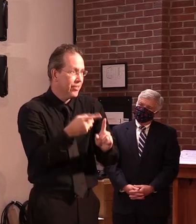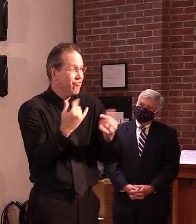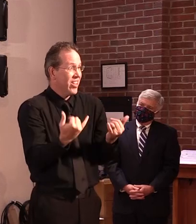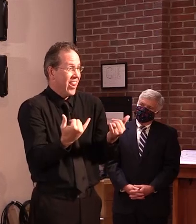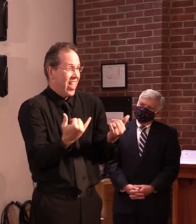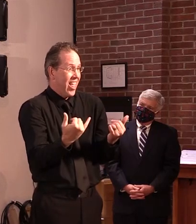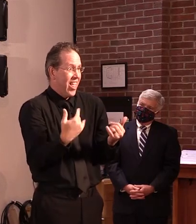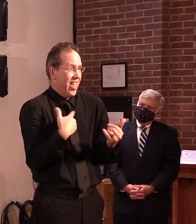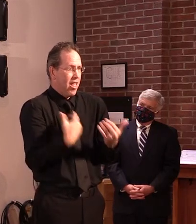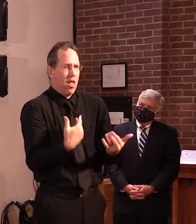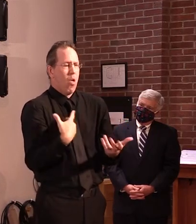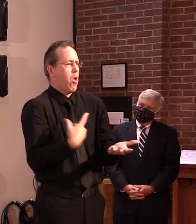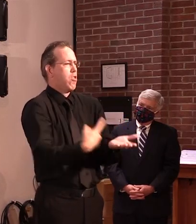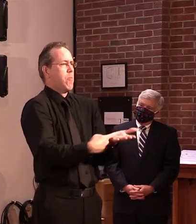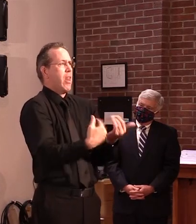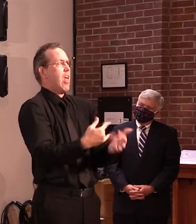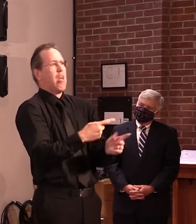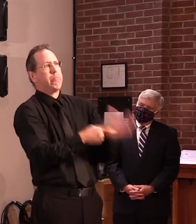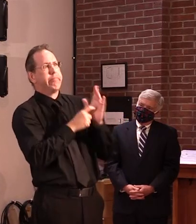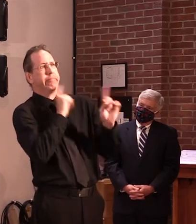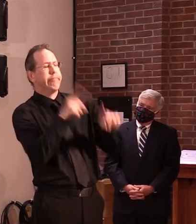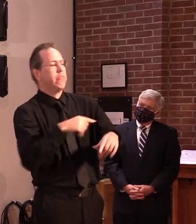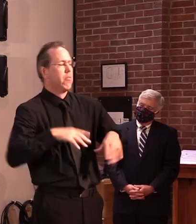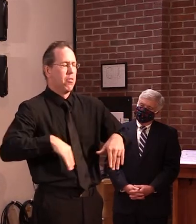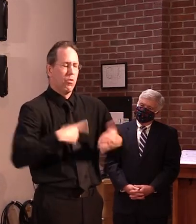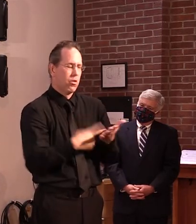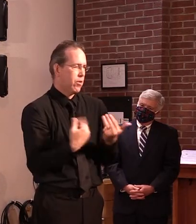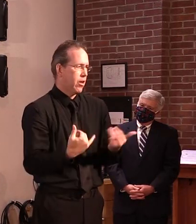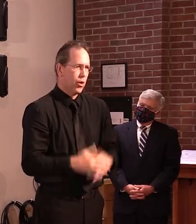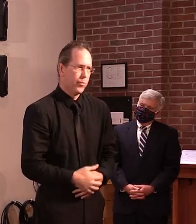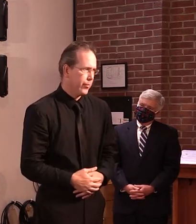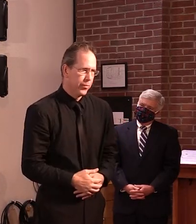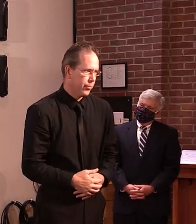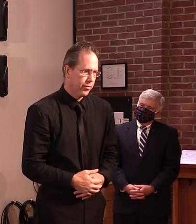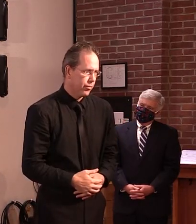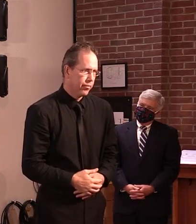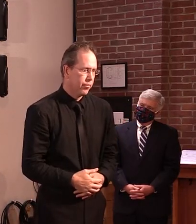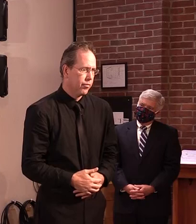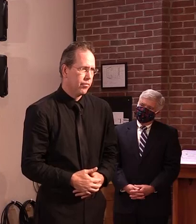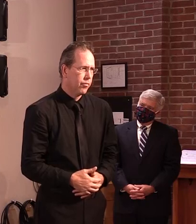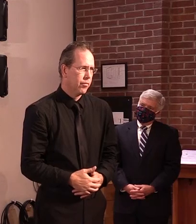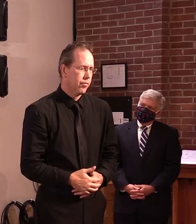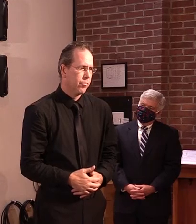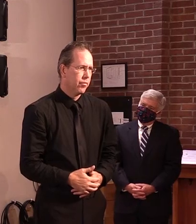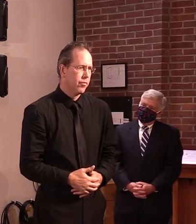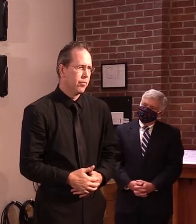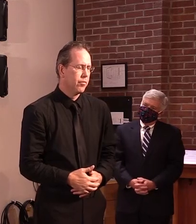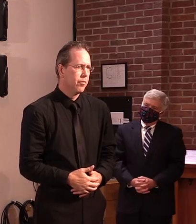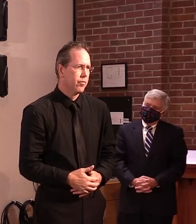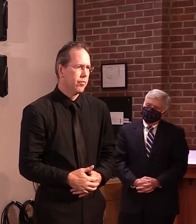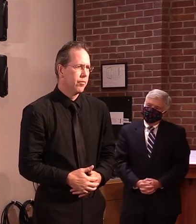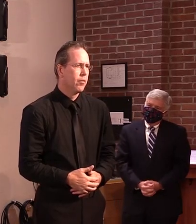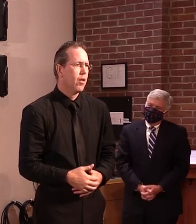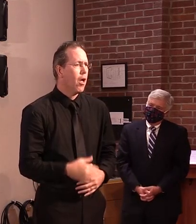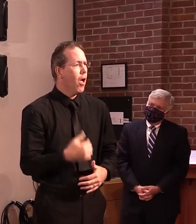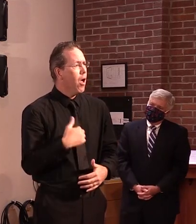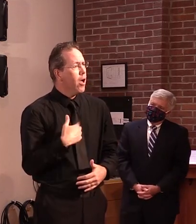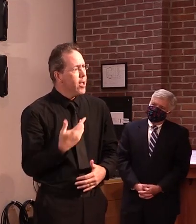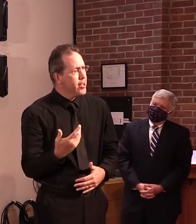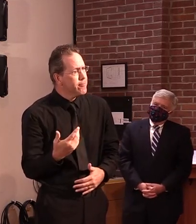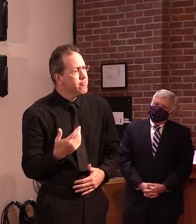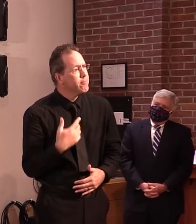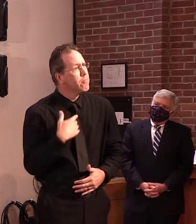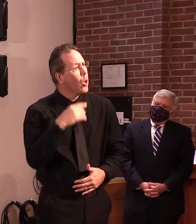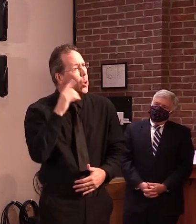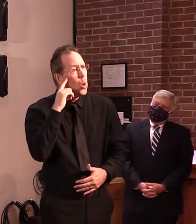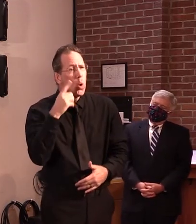mandating any vaccine. And I would hope that words of encouragement that we've heard this